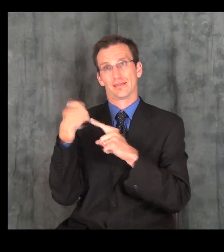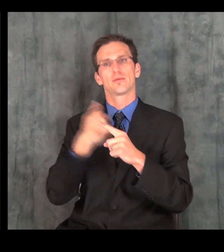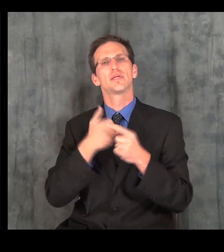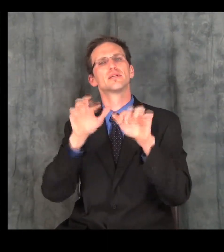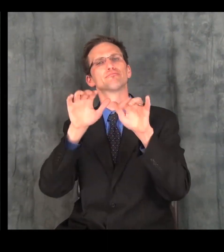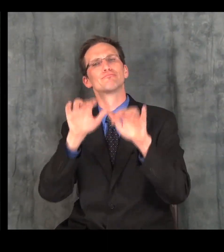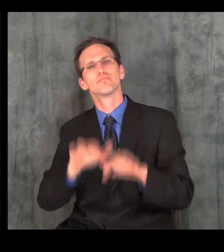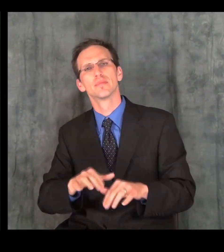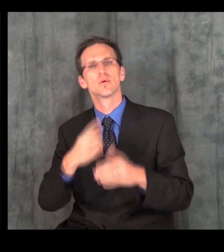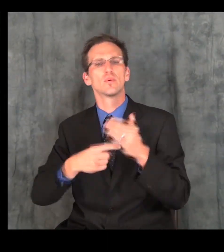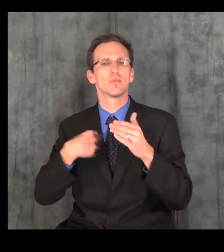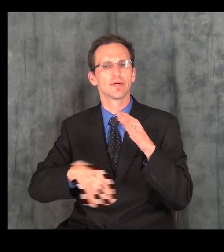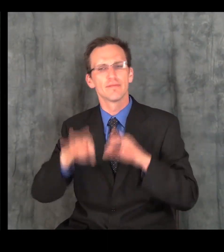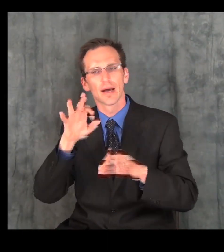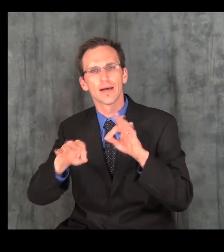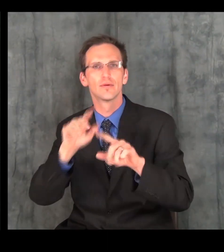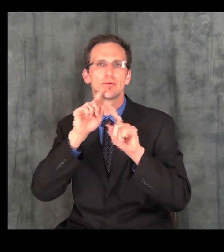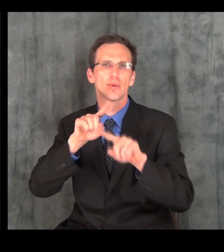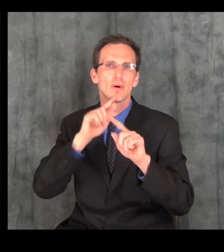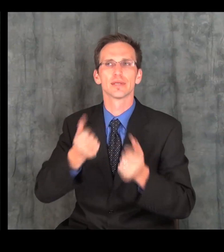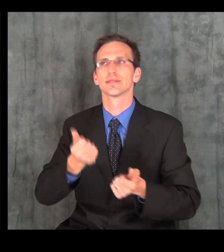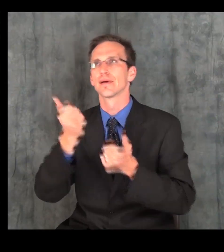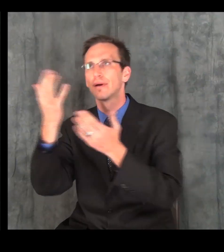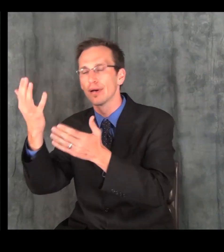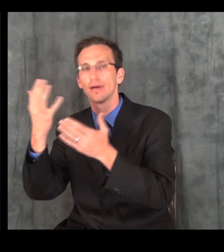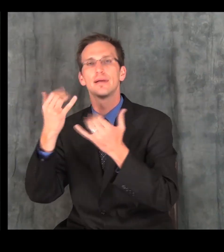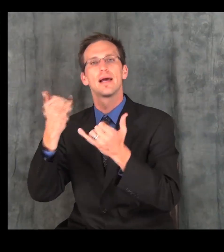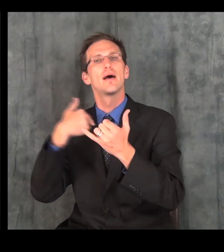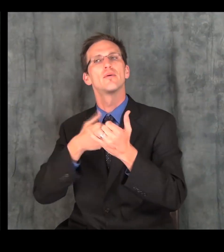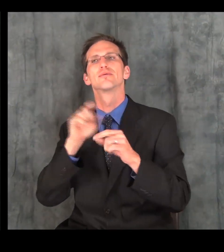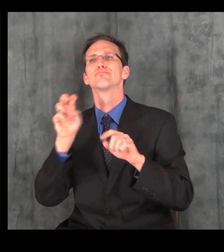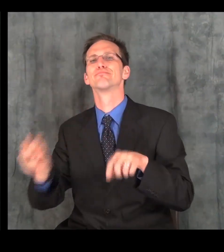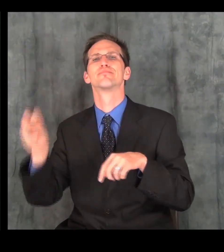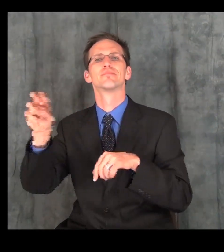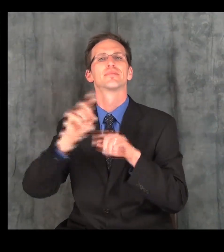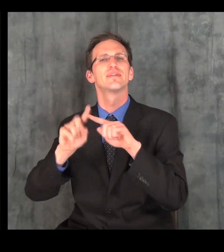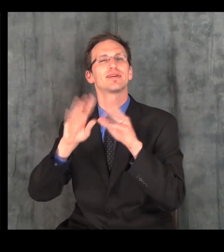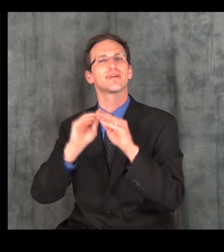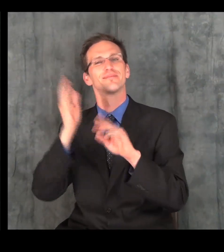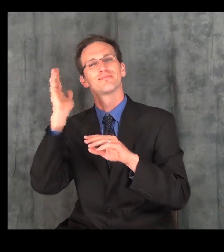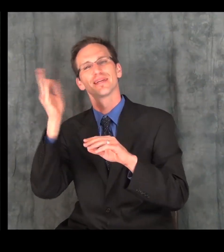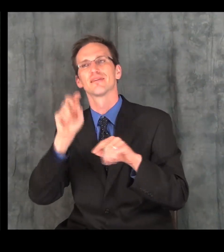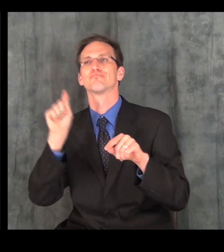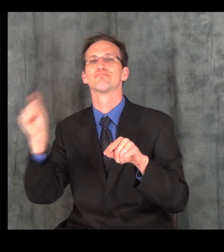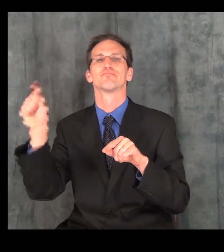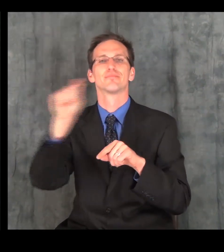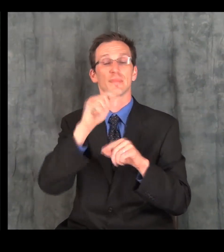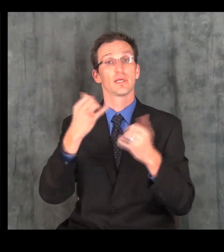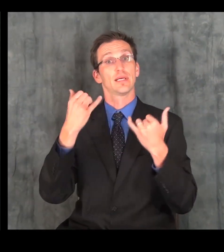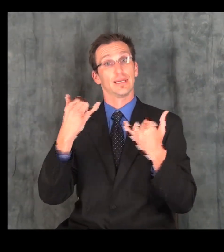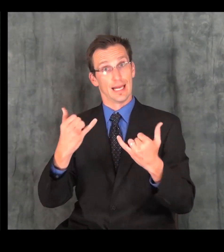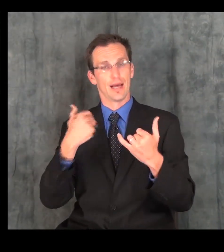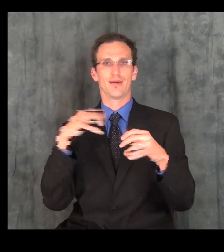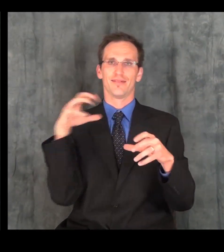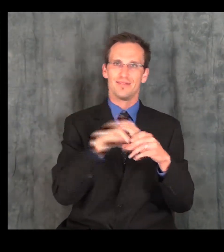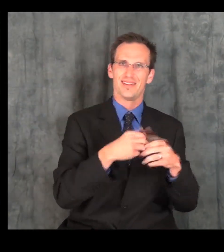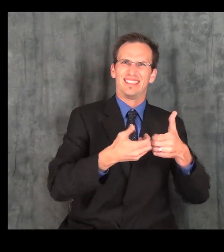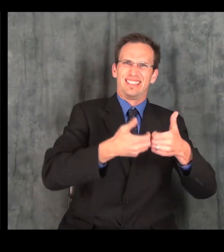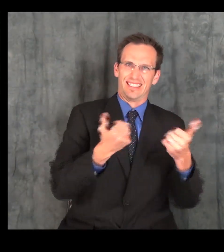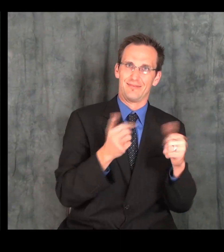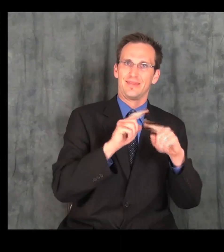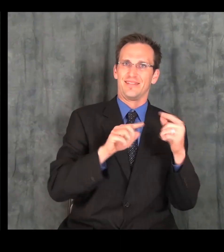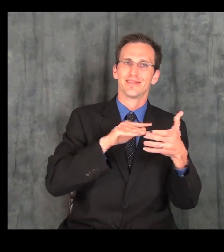some publications are coming out now, and we're giving conference presentations. I'm now involved in a separate study on legal